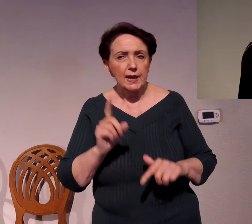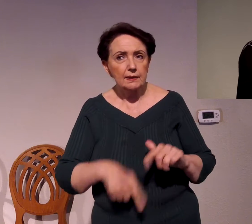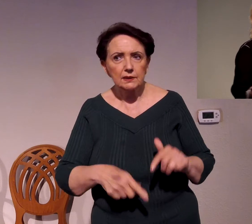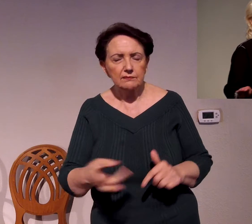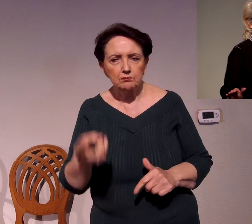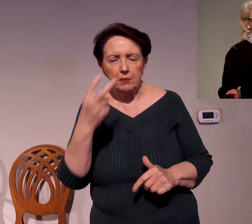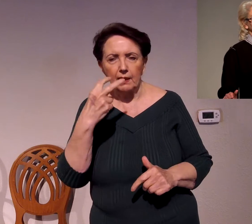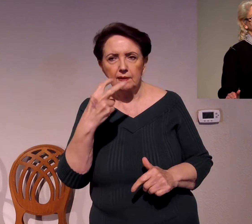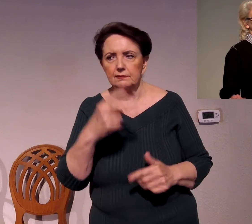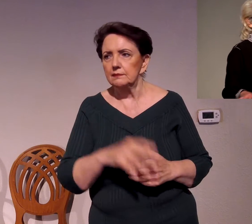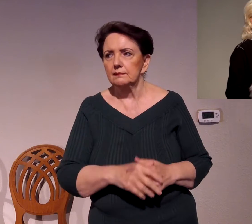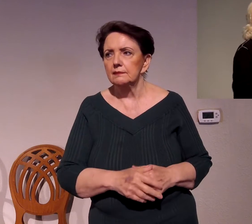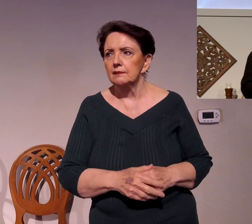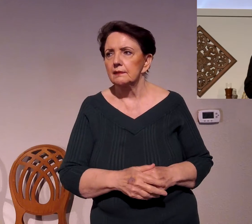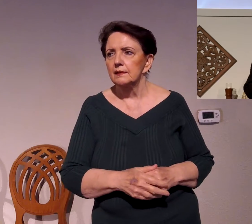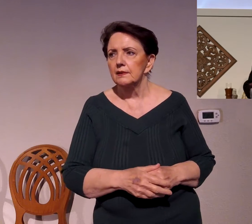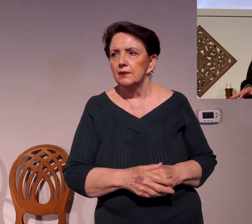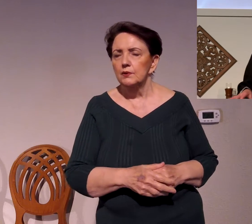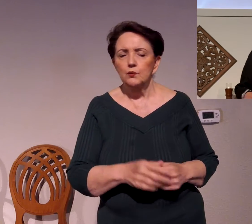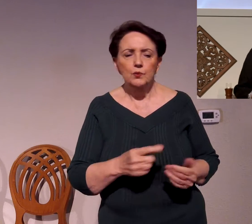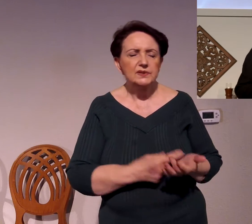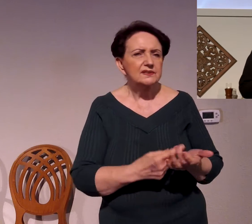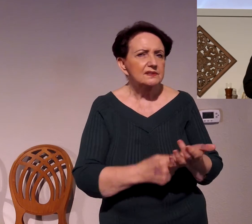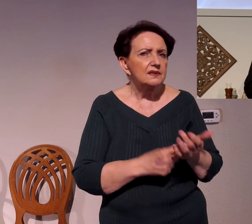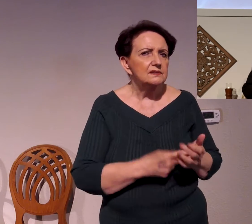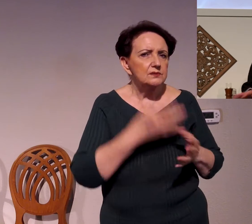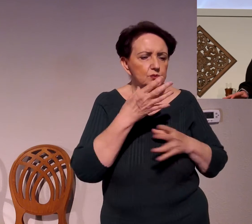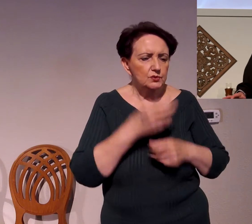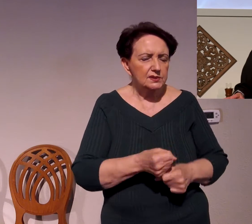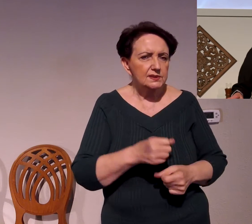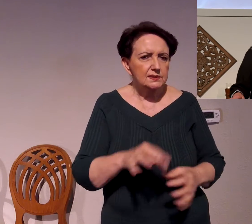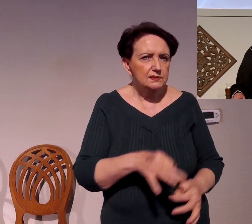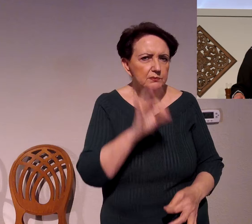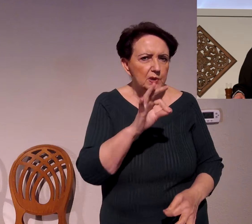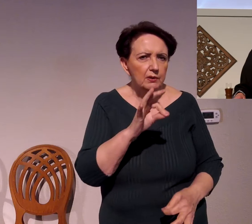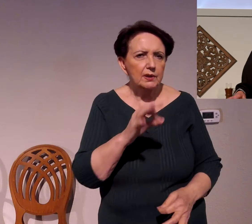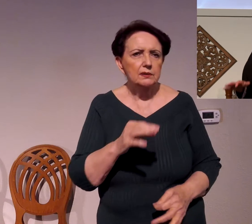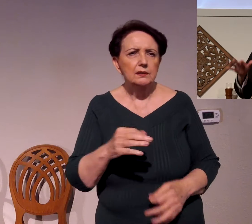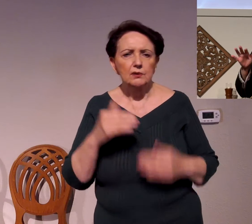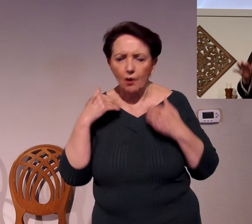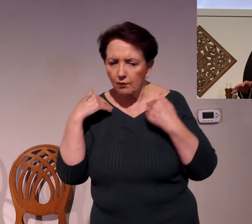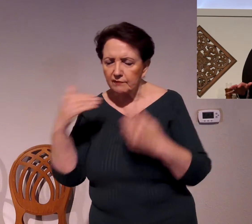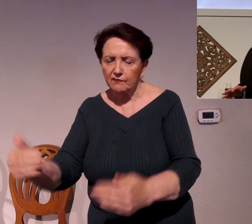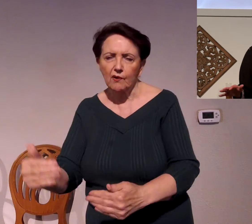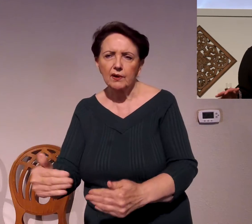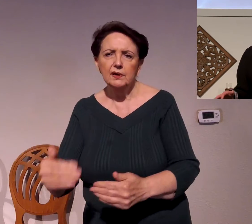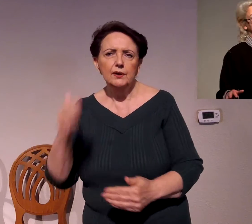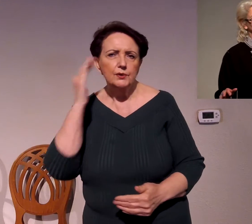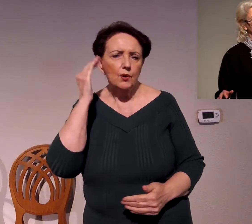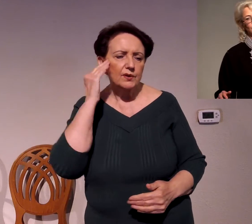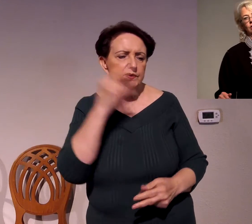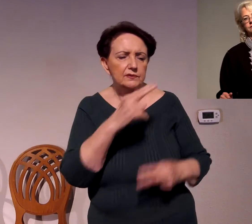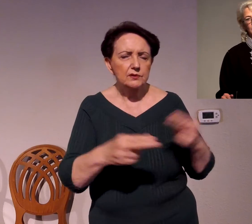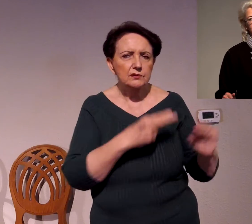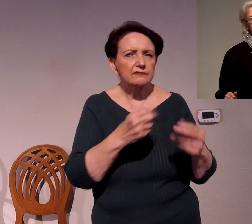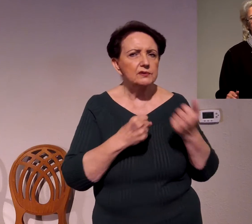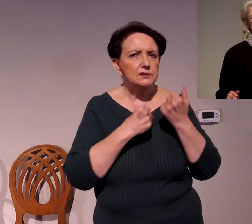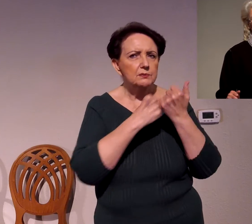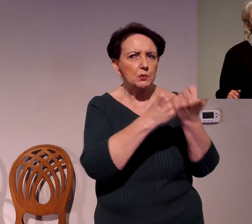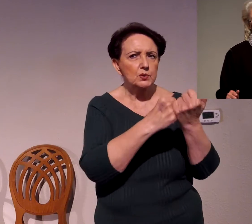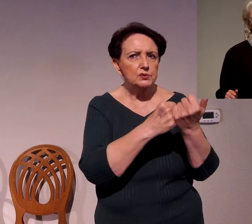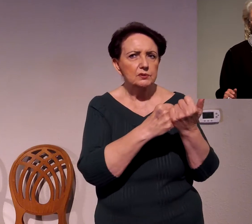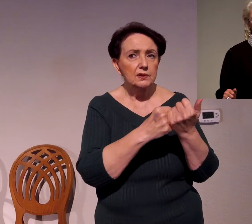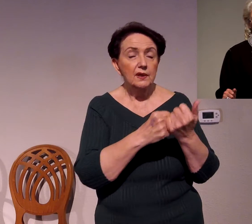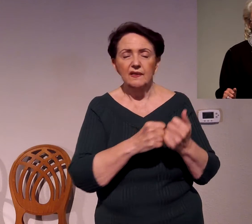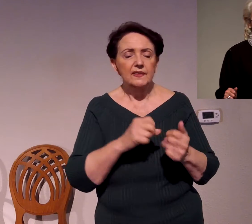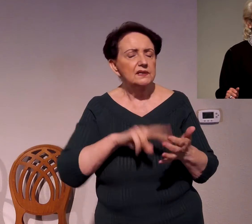when we talk about trusting spirit and we talk about going for it, knowing that the universe supports you, this does not mean we check our intelligence